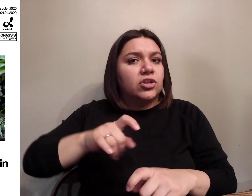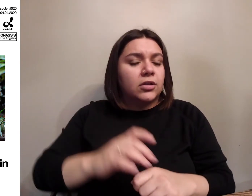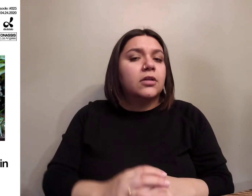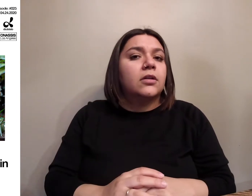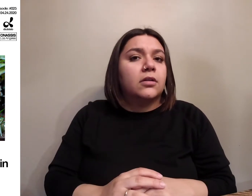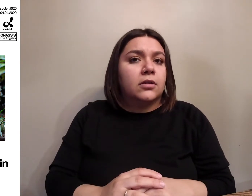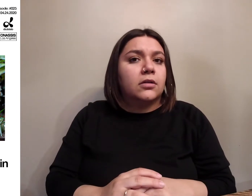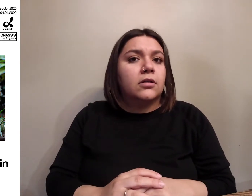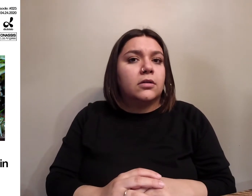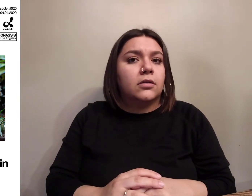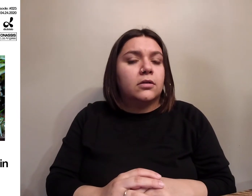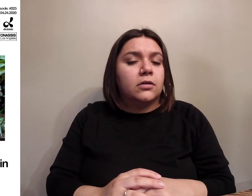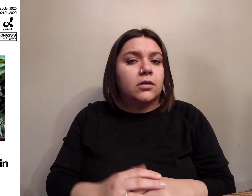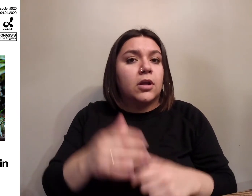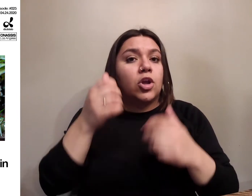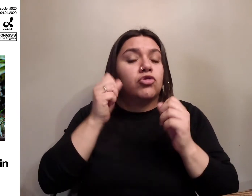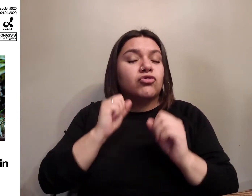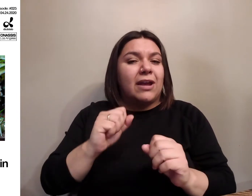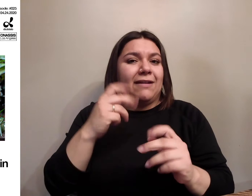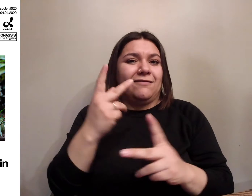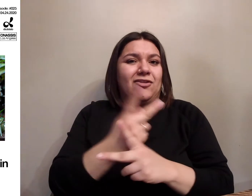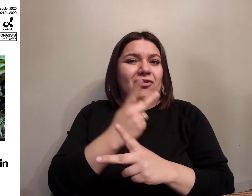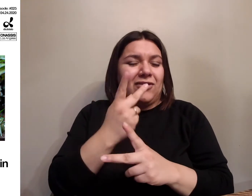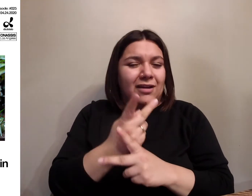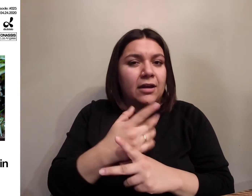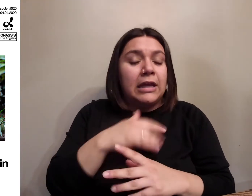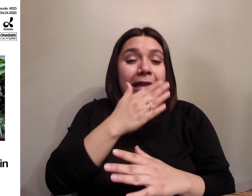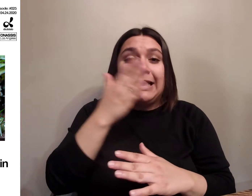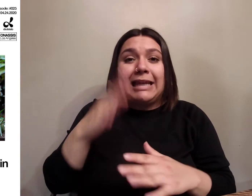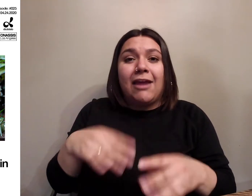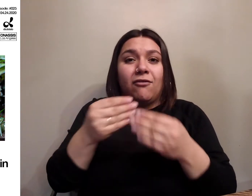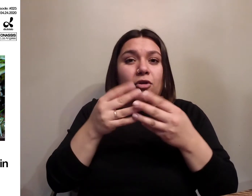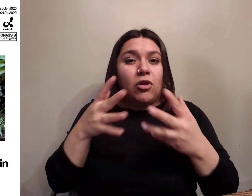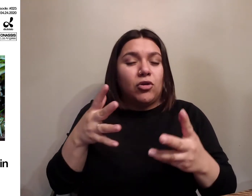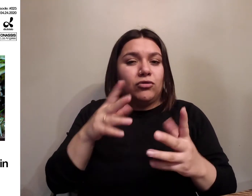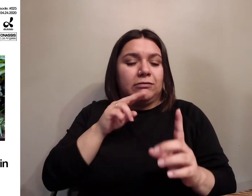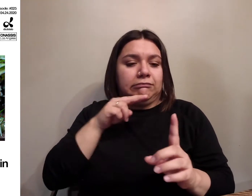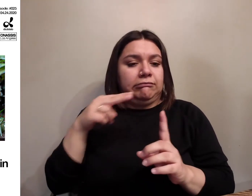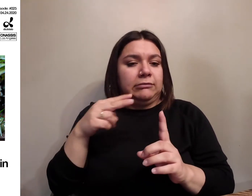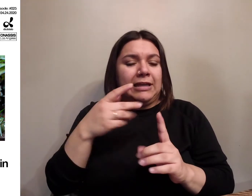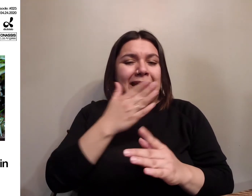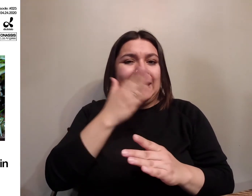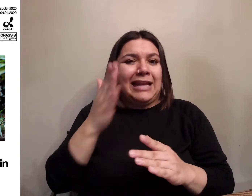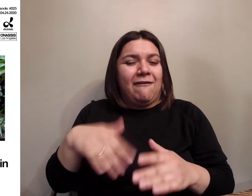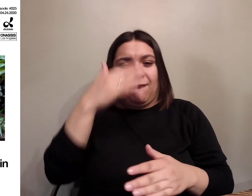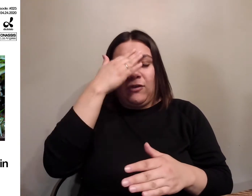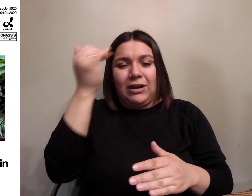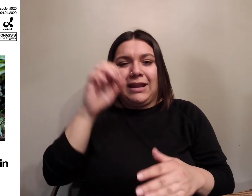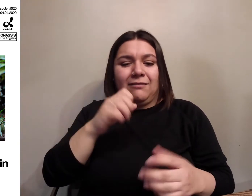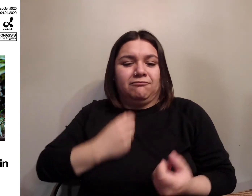one single absolute truth. We should always keep questioning it and try to shift